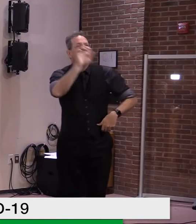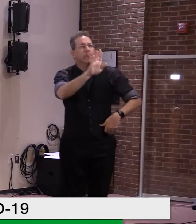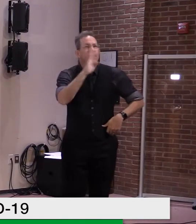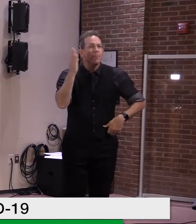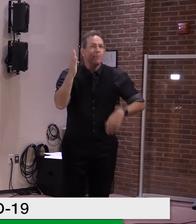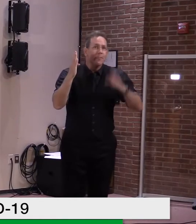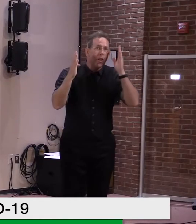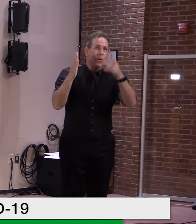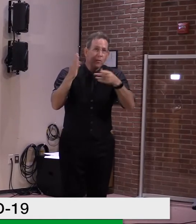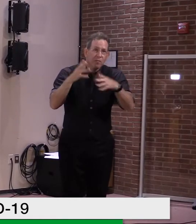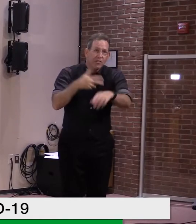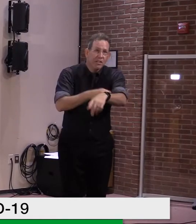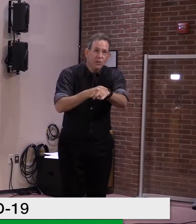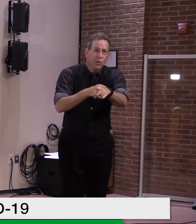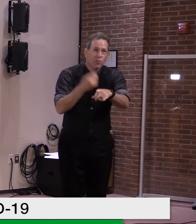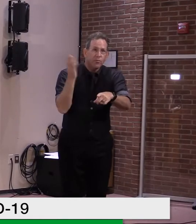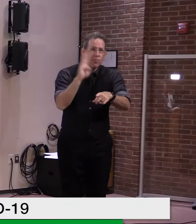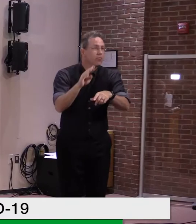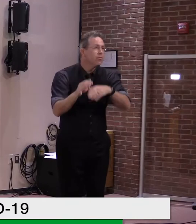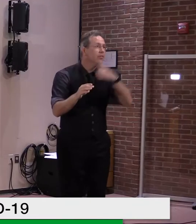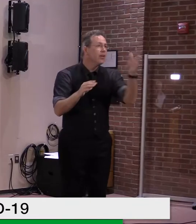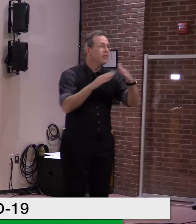All right, I'll be awaiting a knock. Thank you.